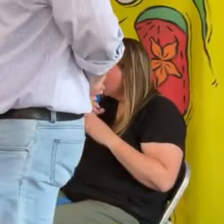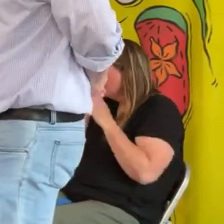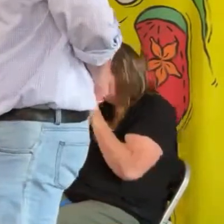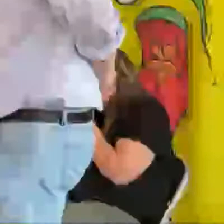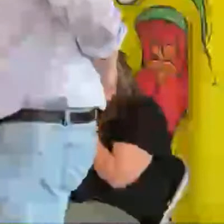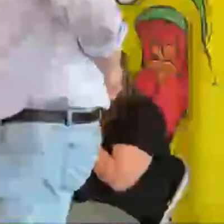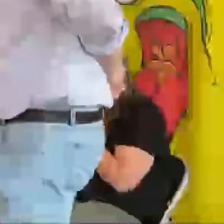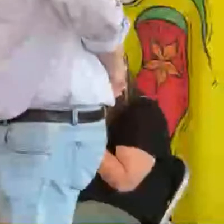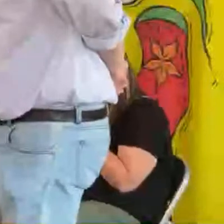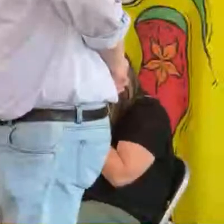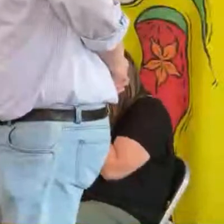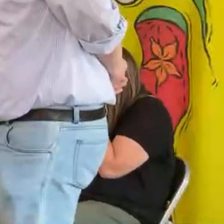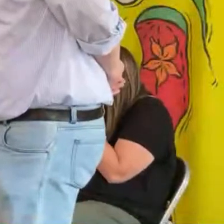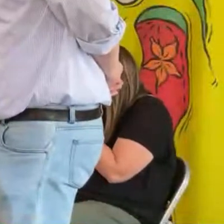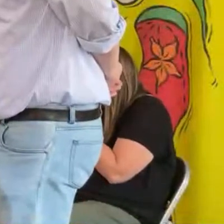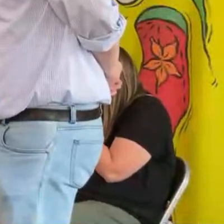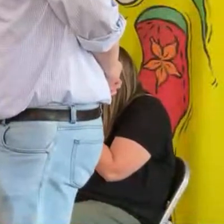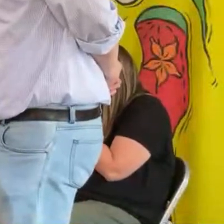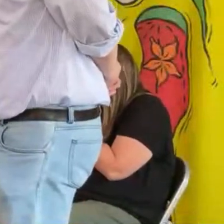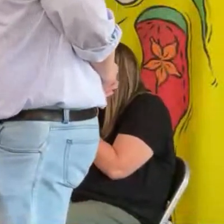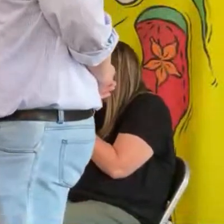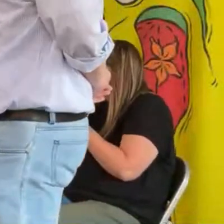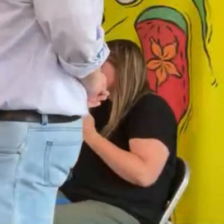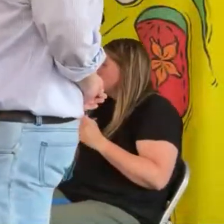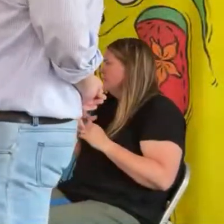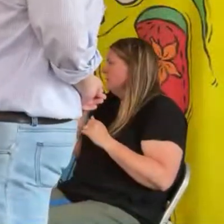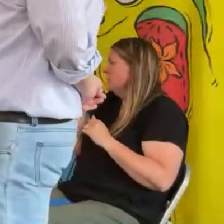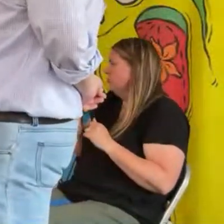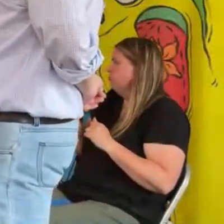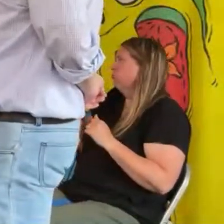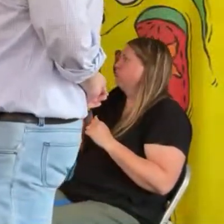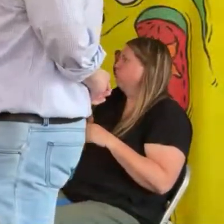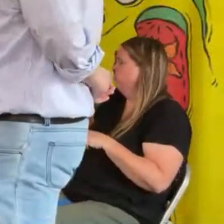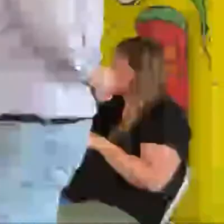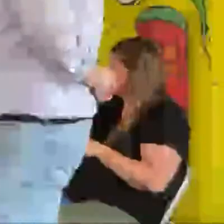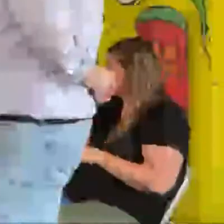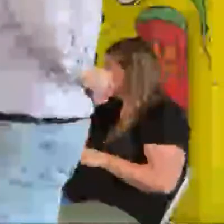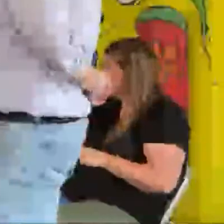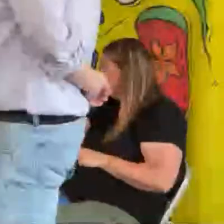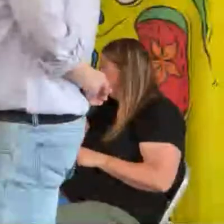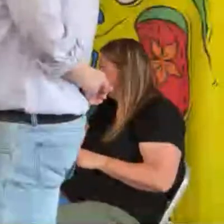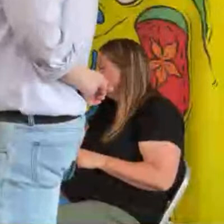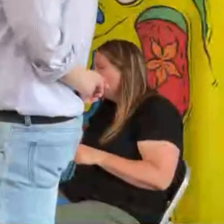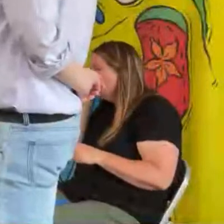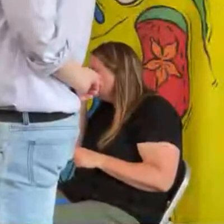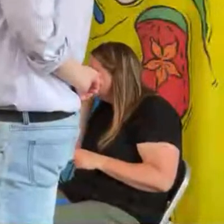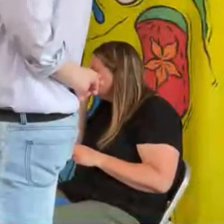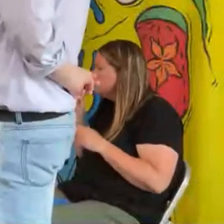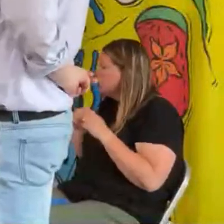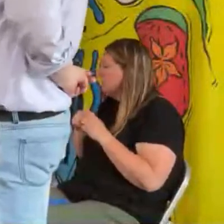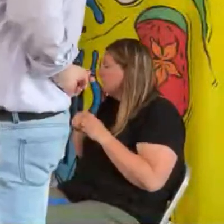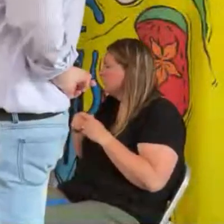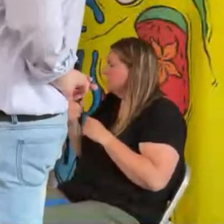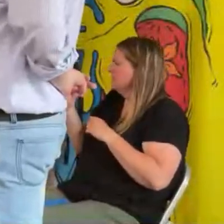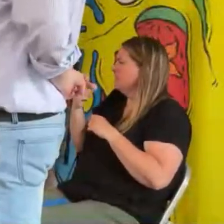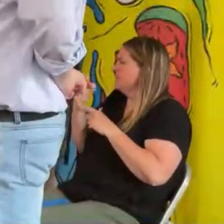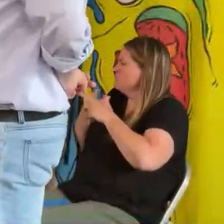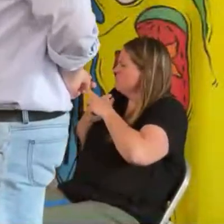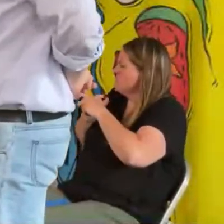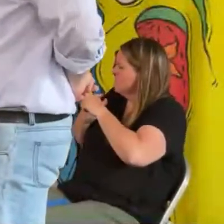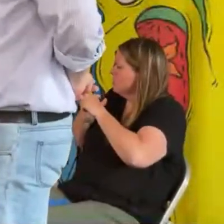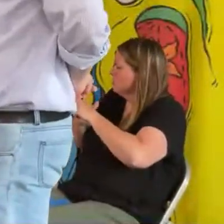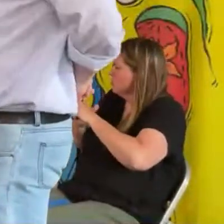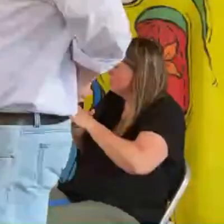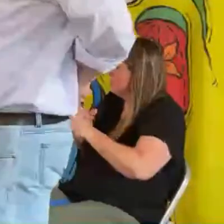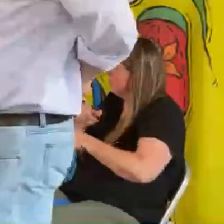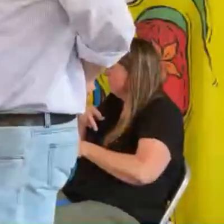to myself, searching for something in your leaf. Something runs down the street, falls, fails to